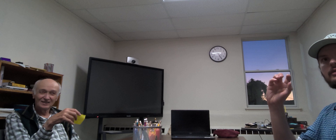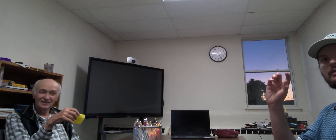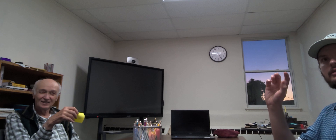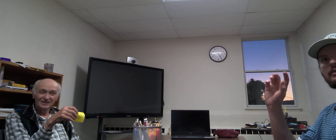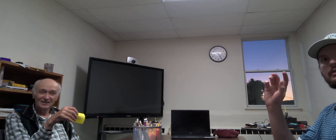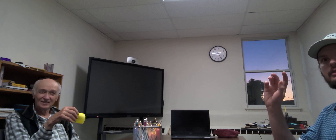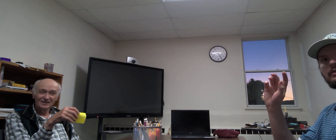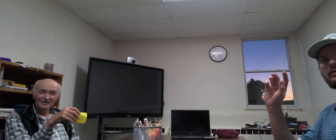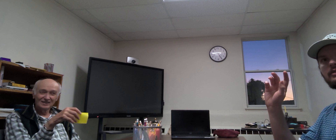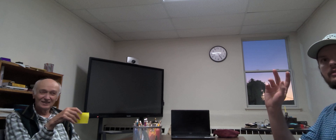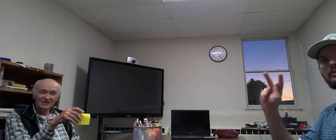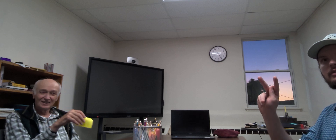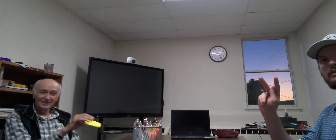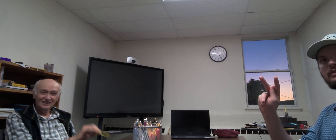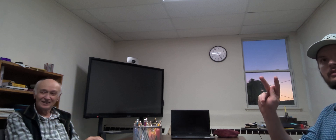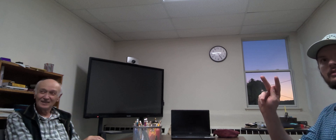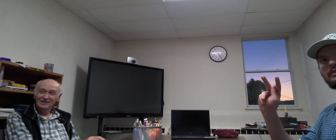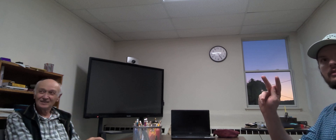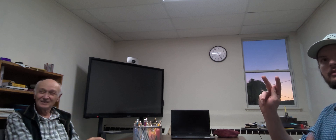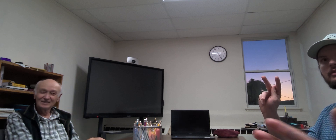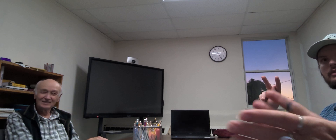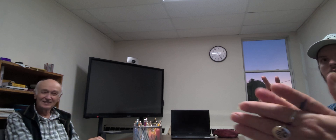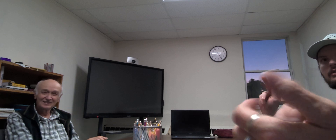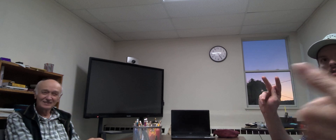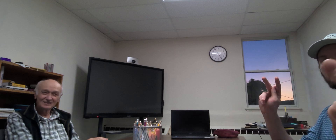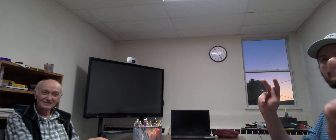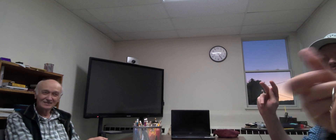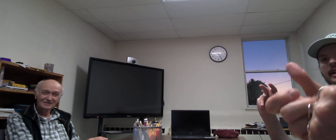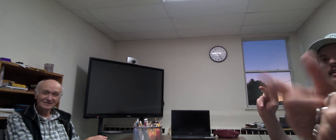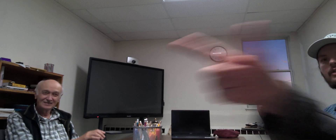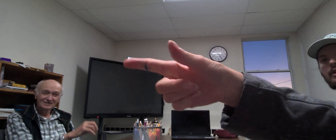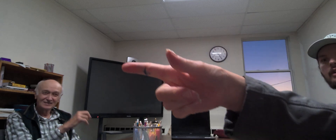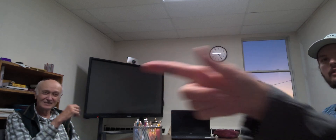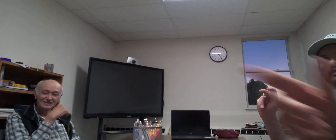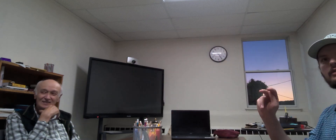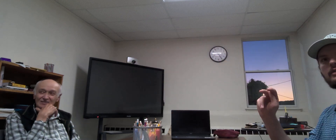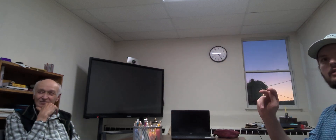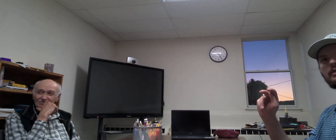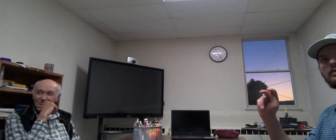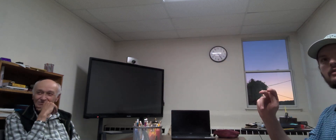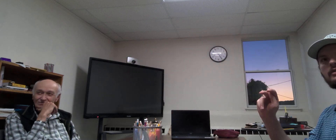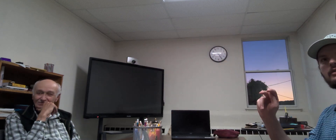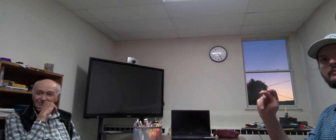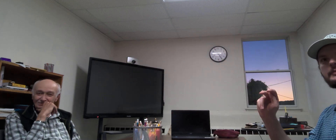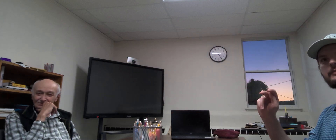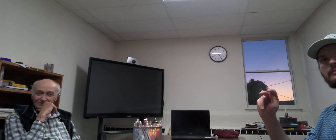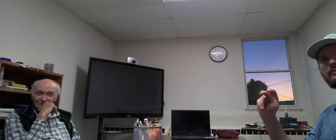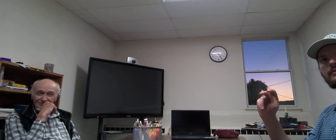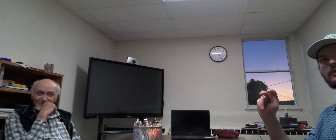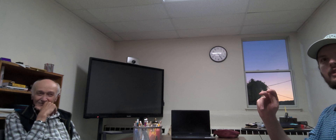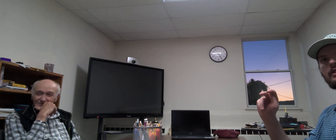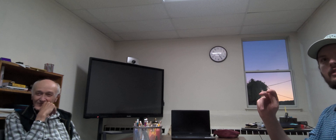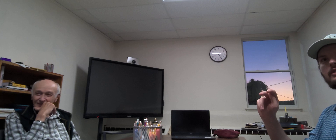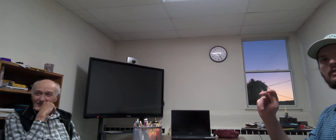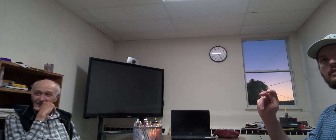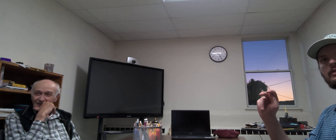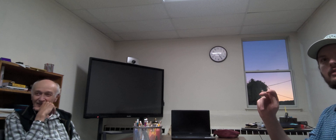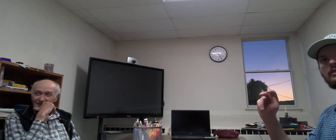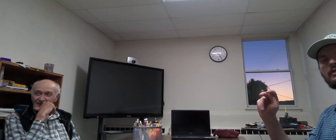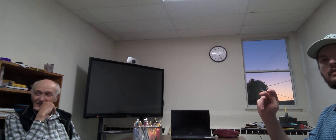need to go. Okay. I don't know. Or did I hear it wrong? I'm Are we sorry. back with my I don't problem? know. Yes. I still have the same problem, I